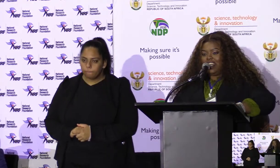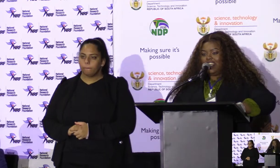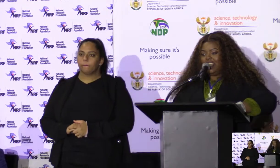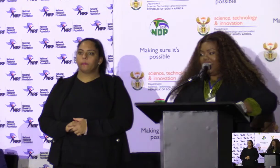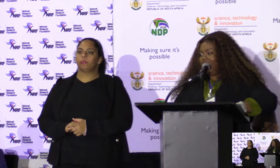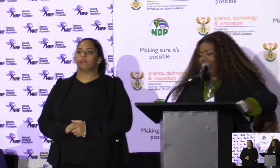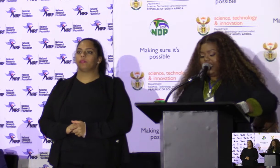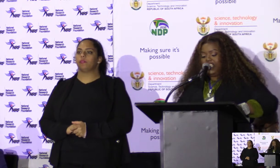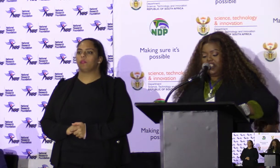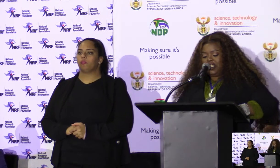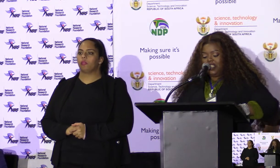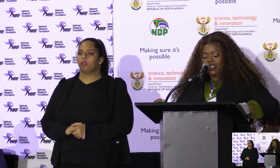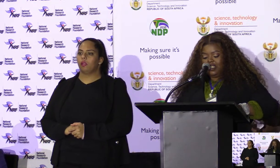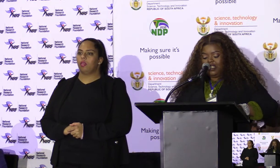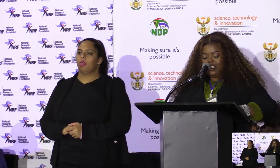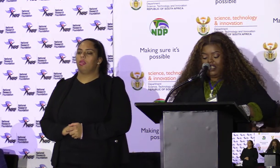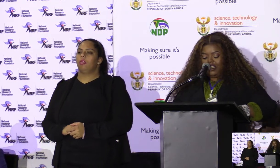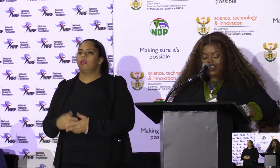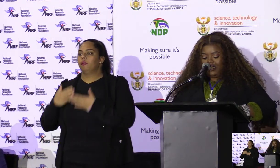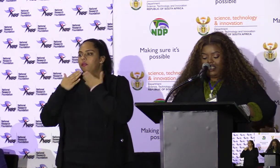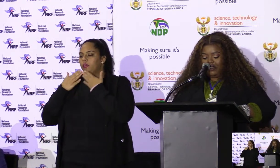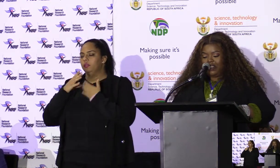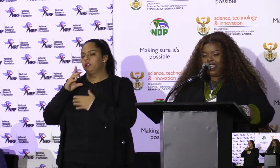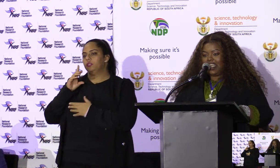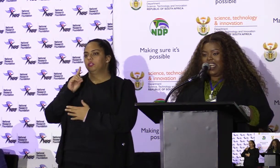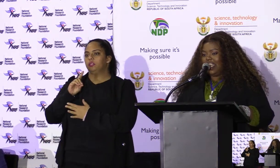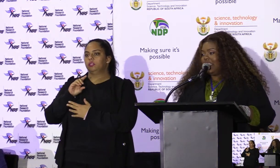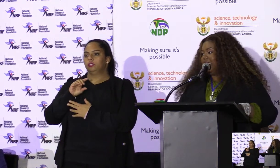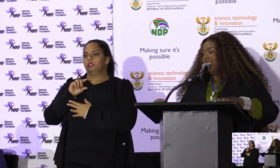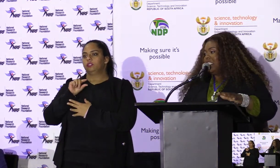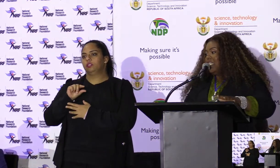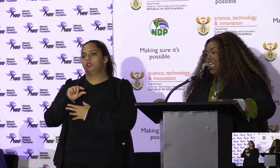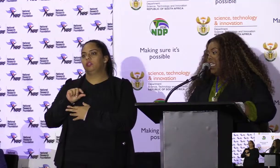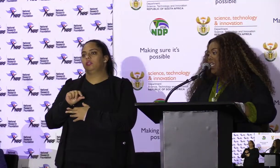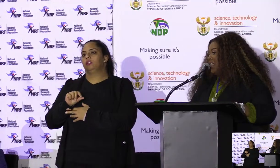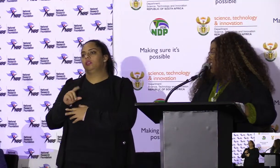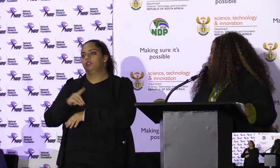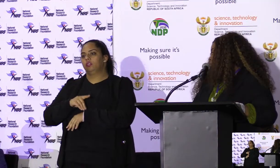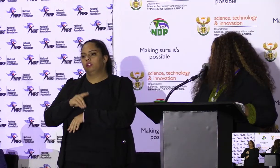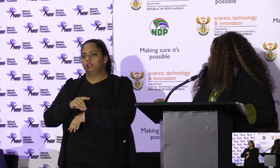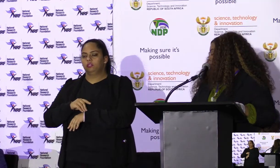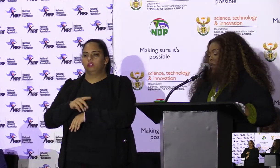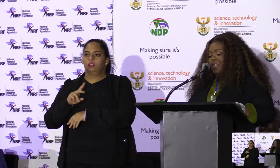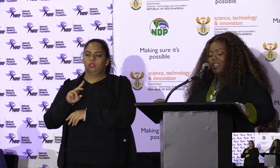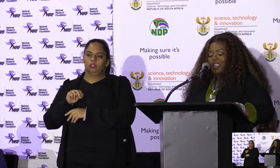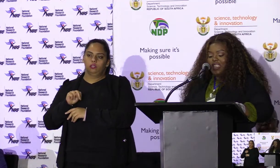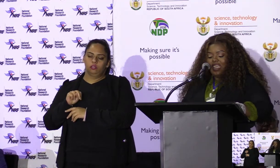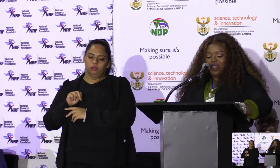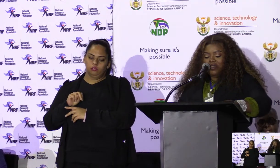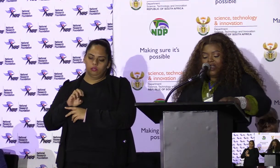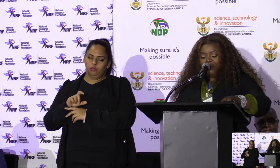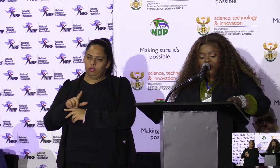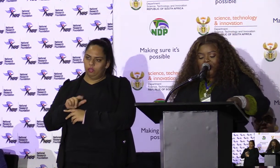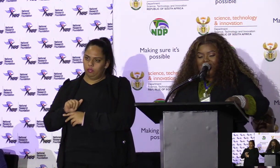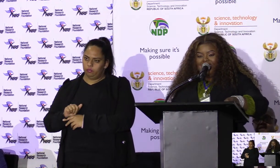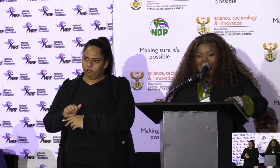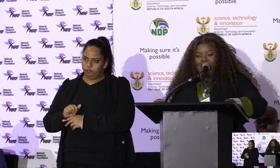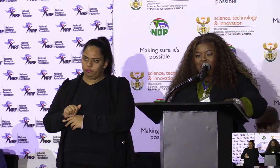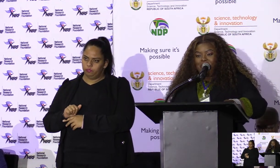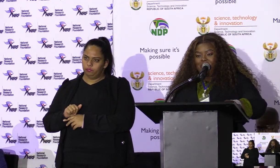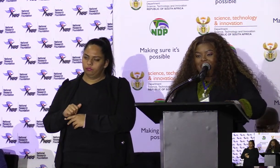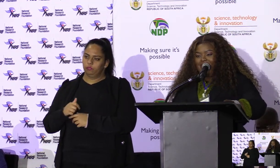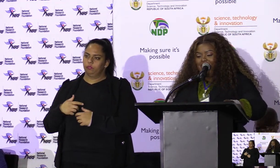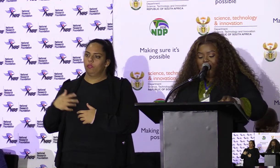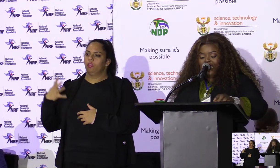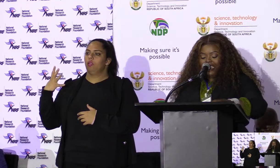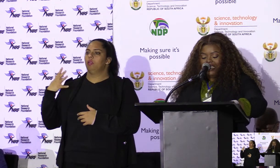Thank you, DG, Dr. Tsele, and greetings to the Honorable